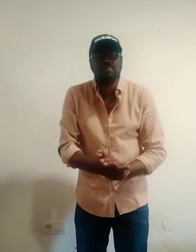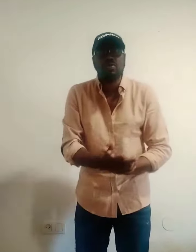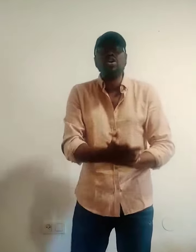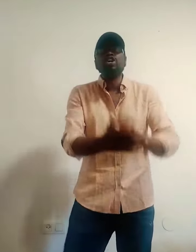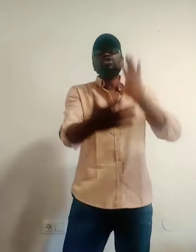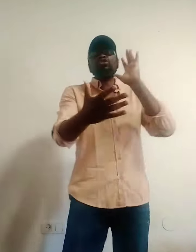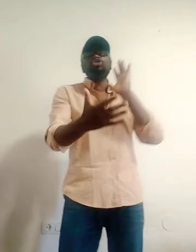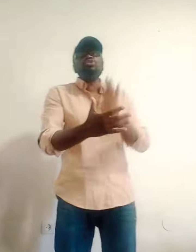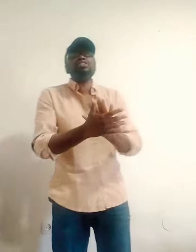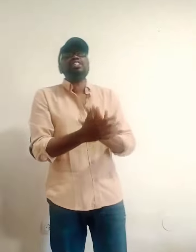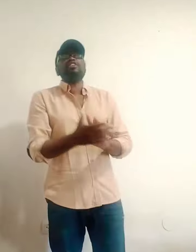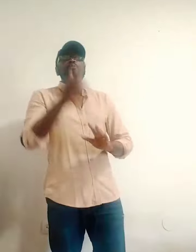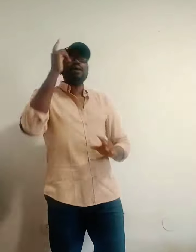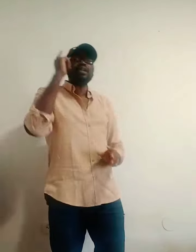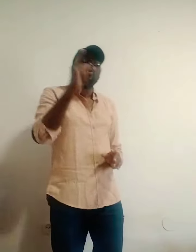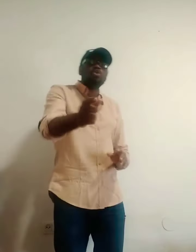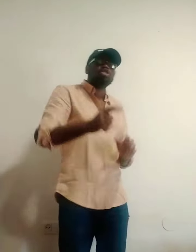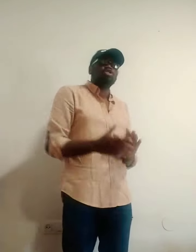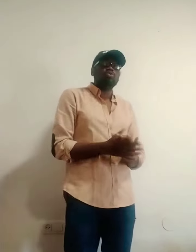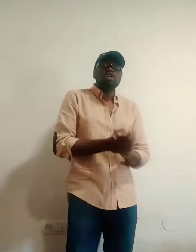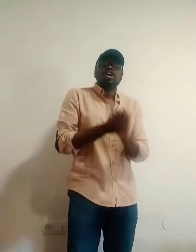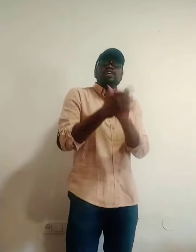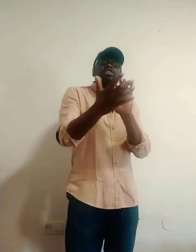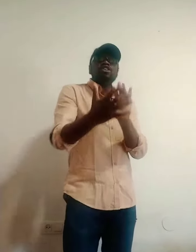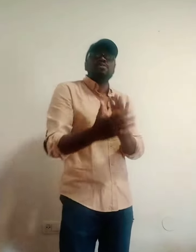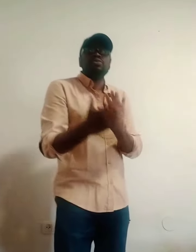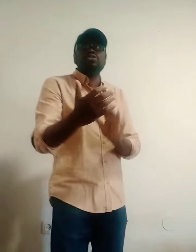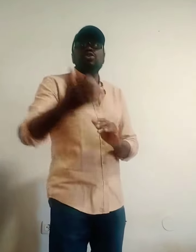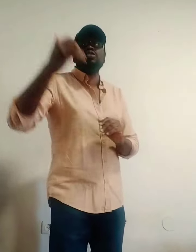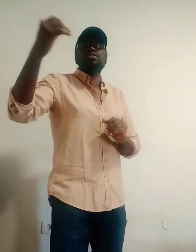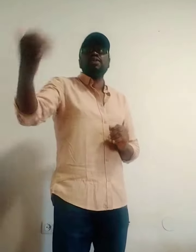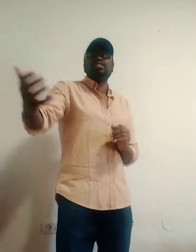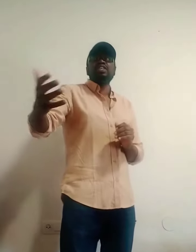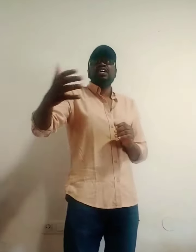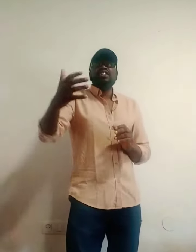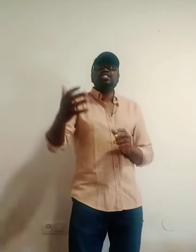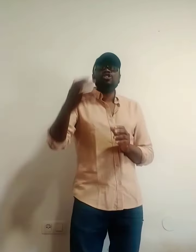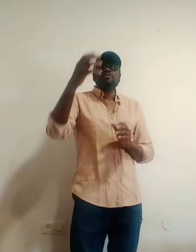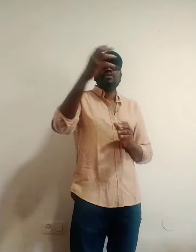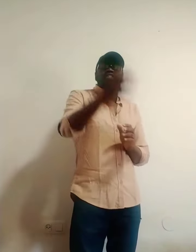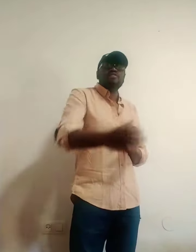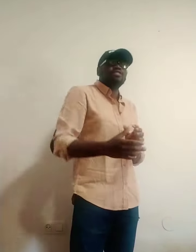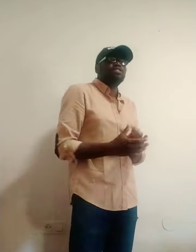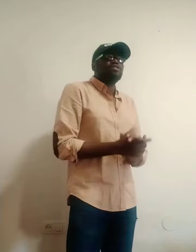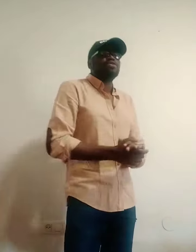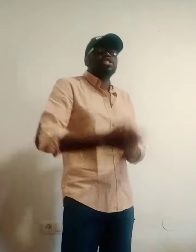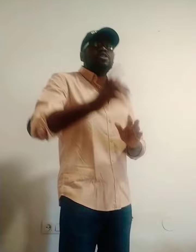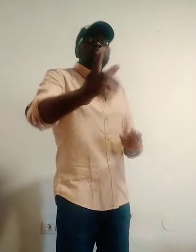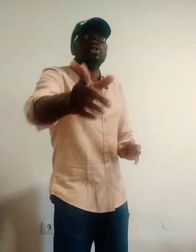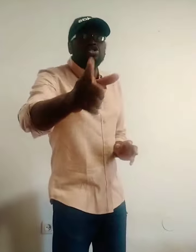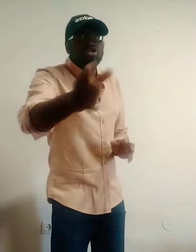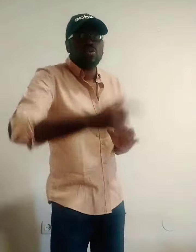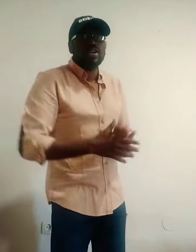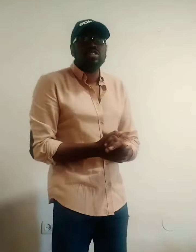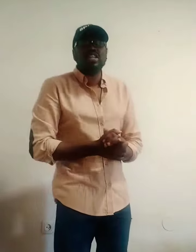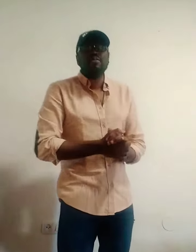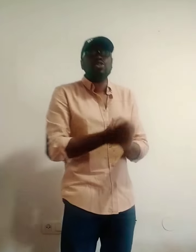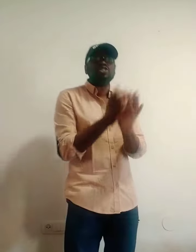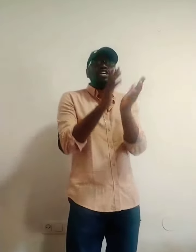people. So the truth is that no matter what you, I see a lot of people will say, Oh, this person is not the person I fell in love with. Do you know why you say that? Because there